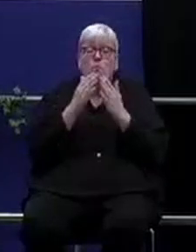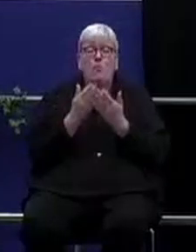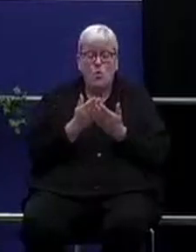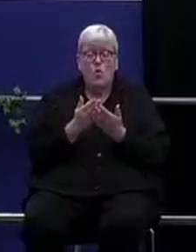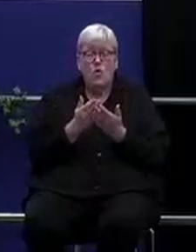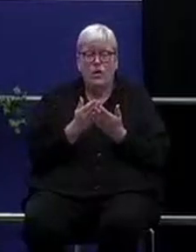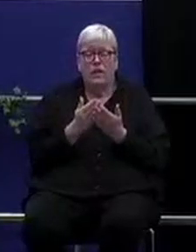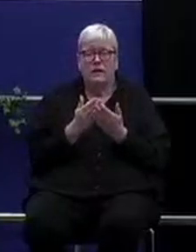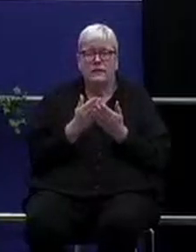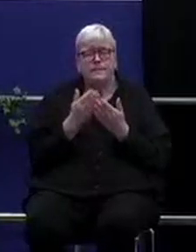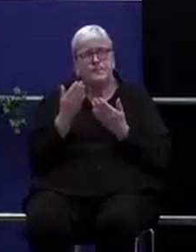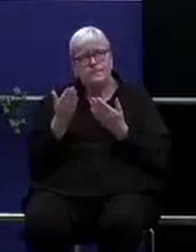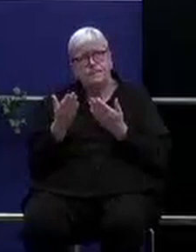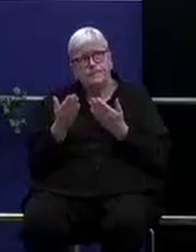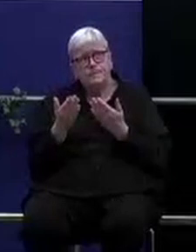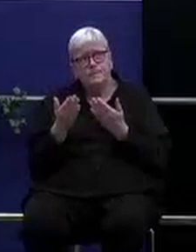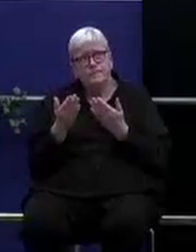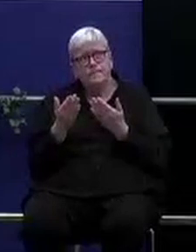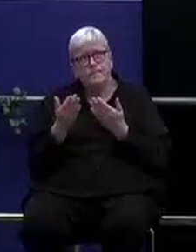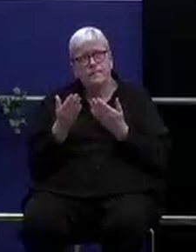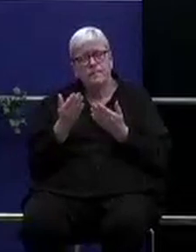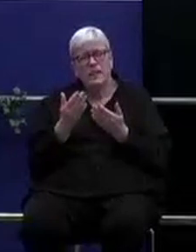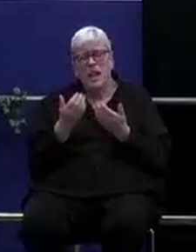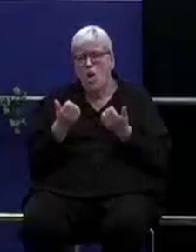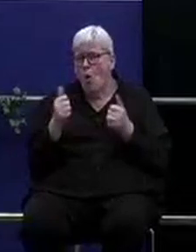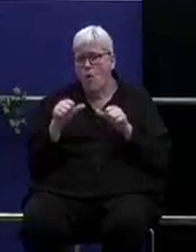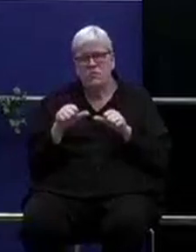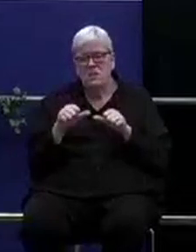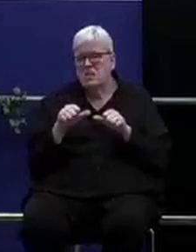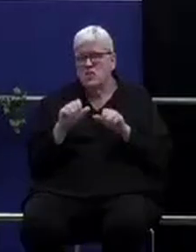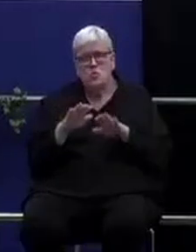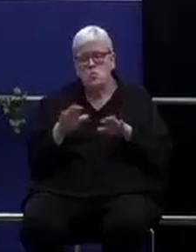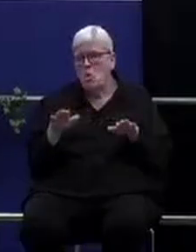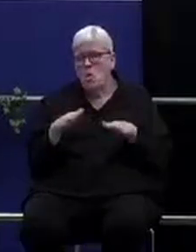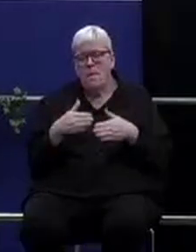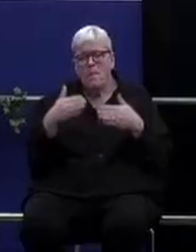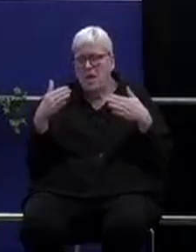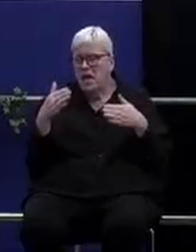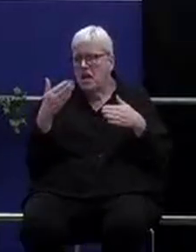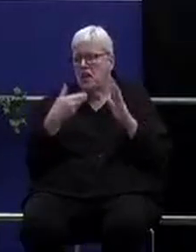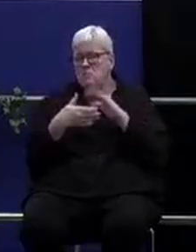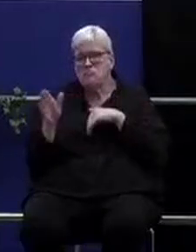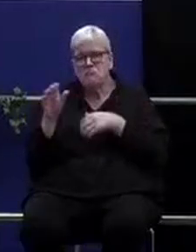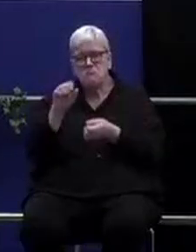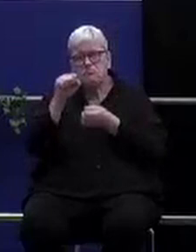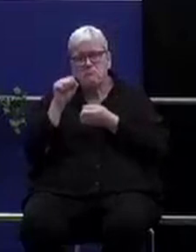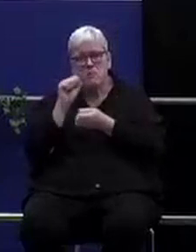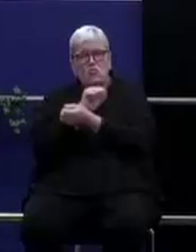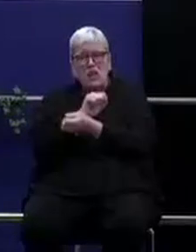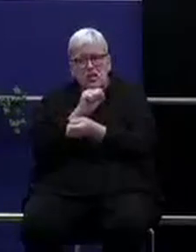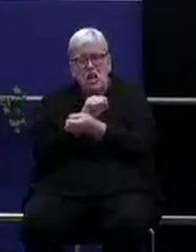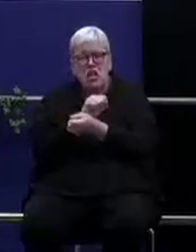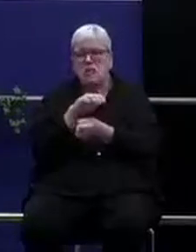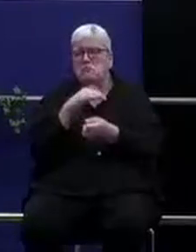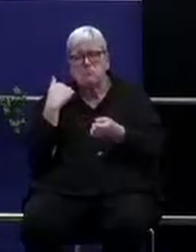there aren't massive consequences for her. I mean, she's not like thrown into prison or like guillotined or anything